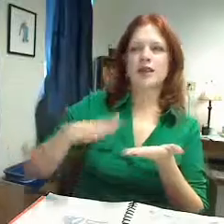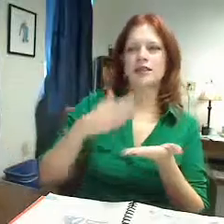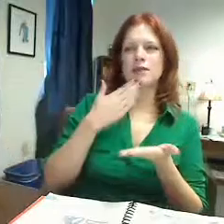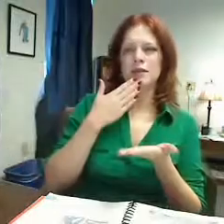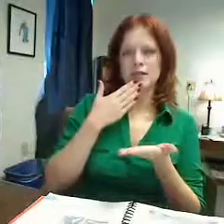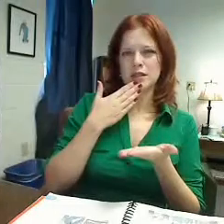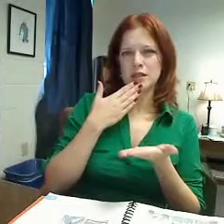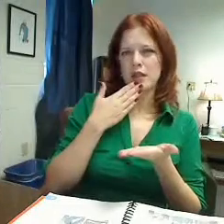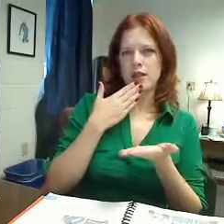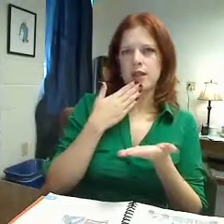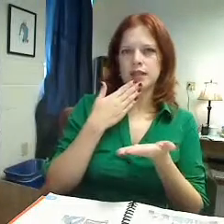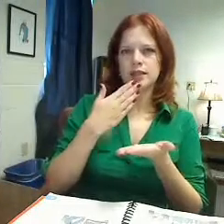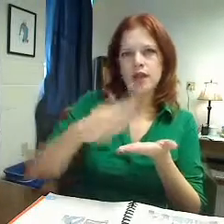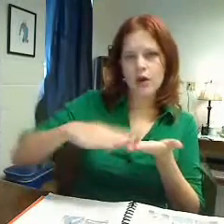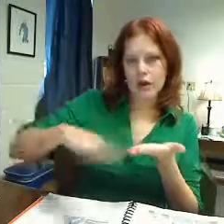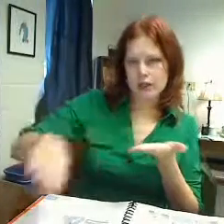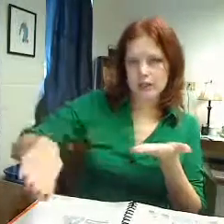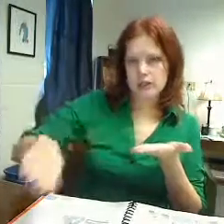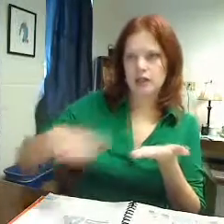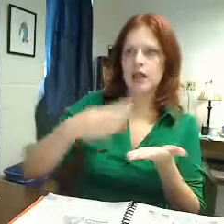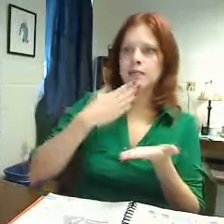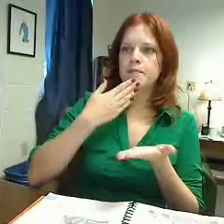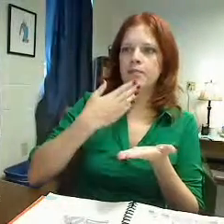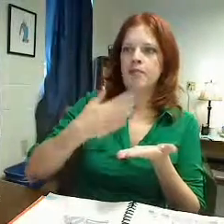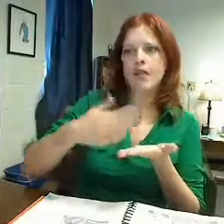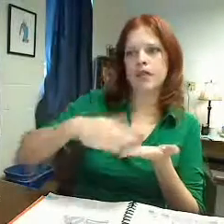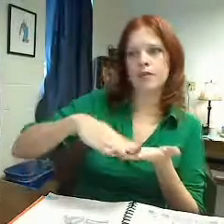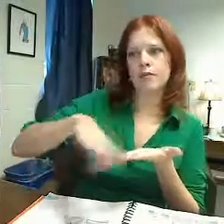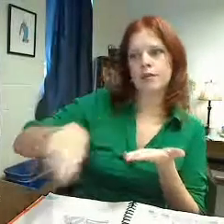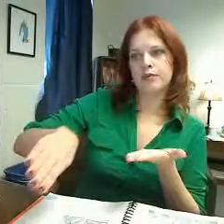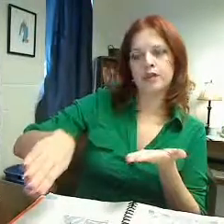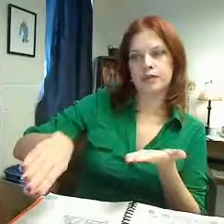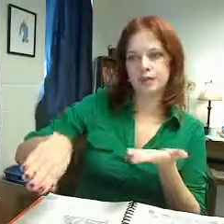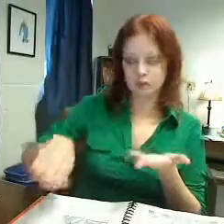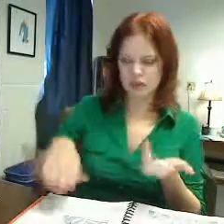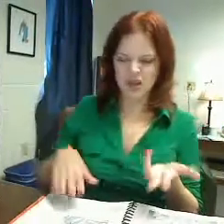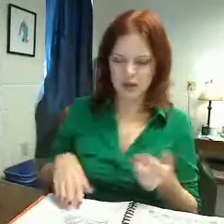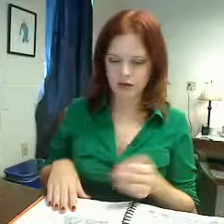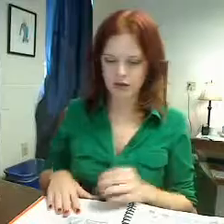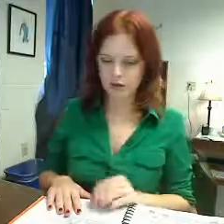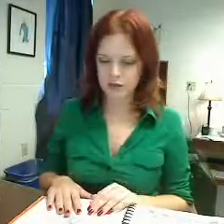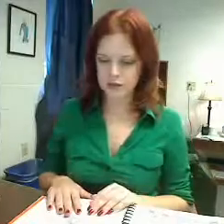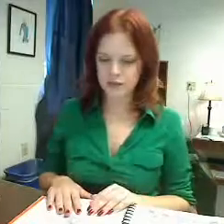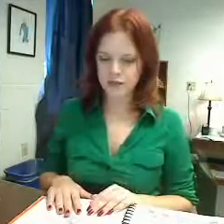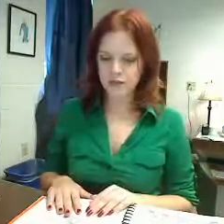decline something is just a polite way to say, oh, I need to decline. Thank you, but please excuse me, kind of.